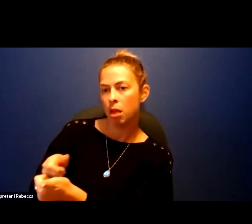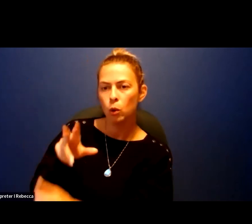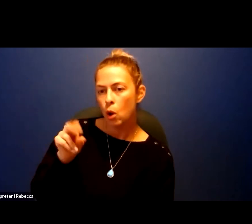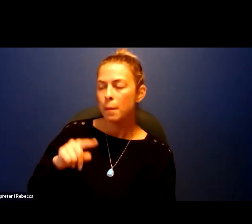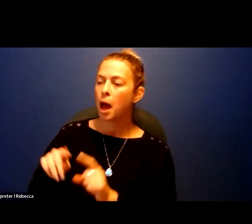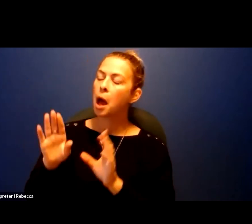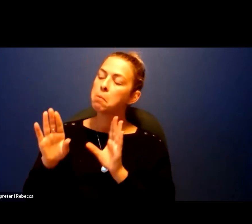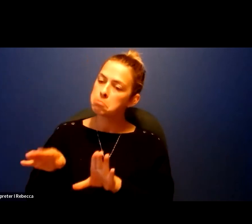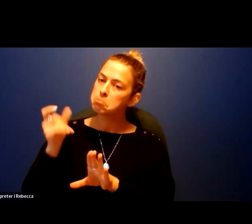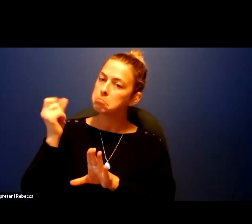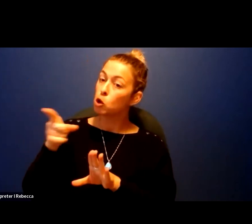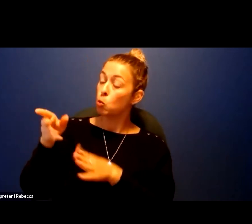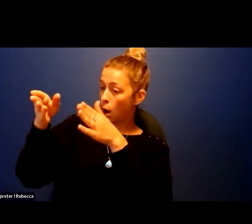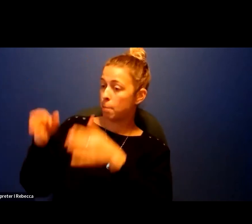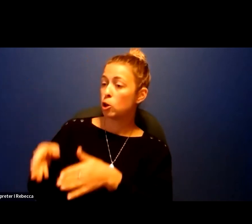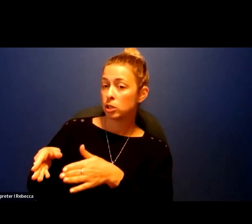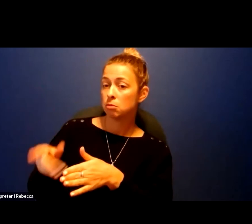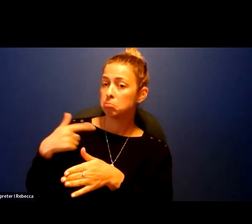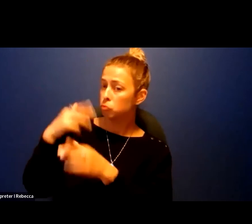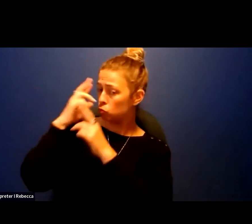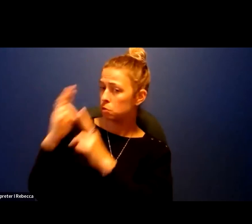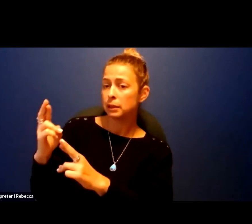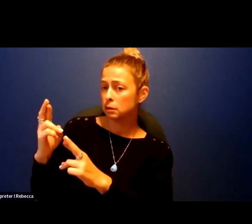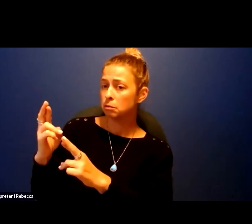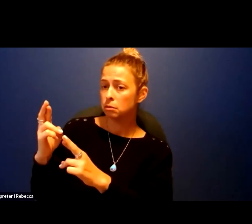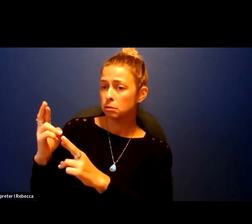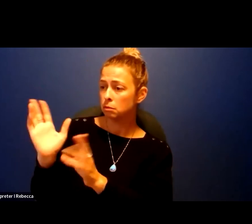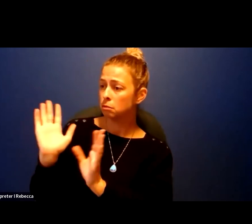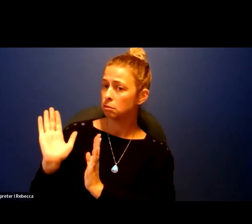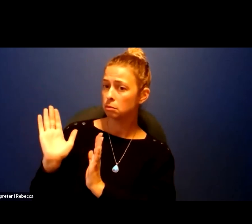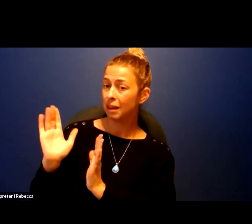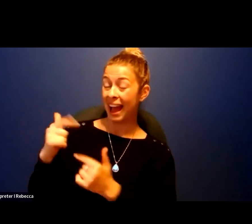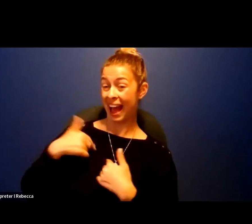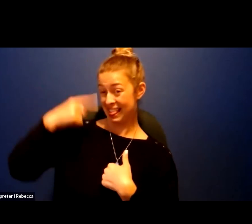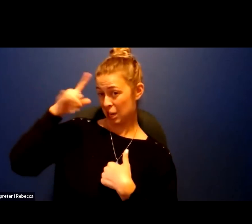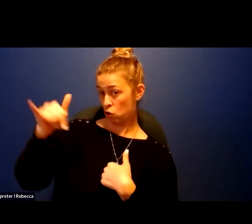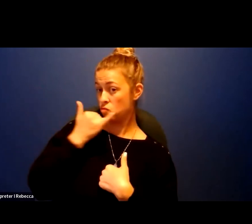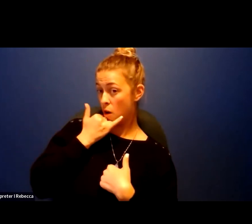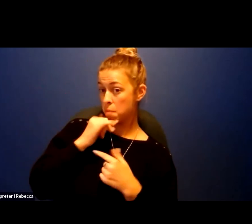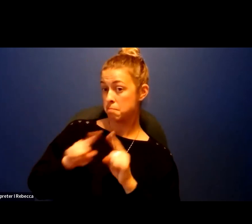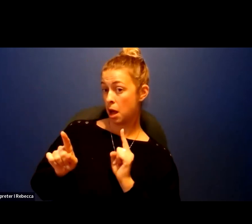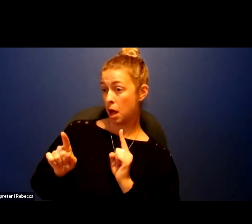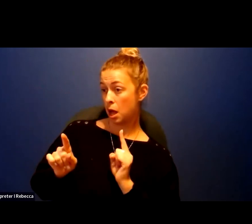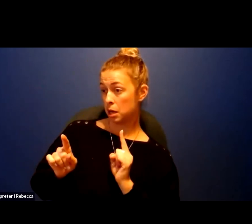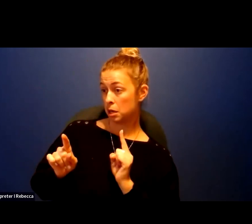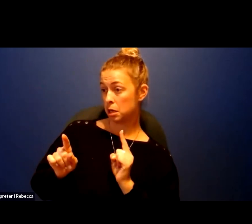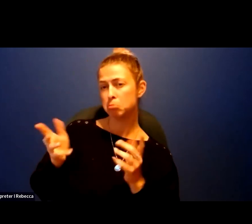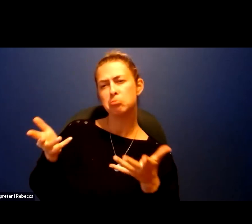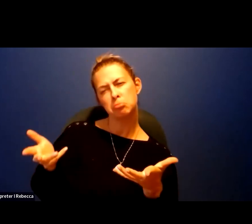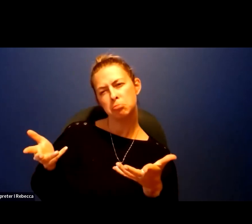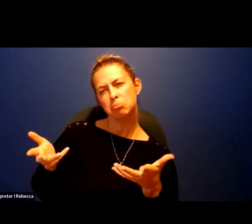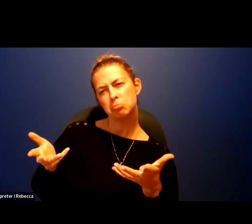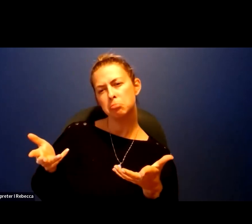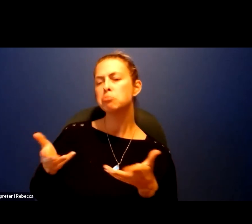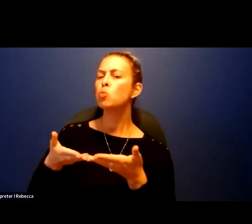saying, look, you are a person who has reasons for thinking you're thinking. And I think that you're wrong, but like, how can we start to have a conversation about this